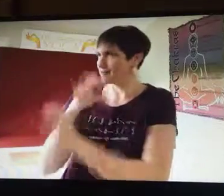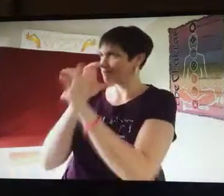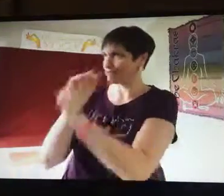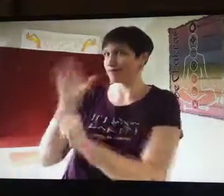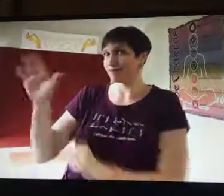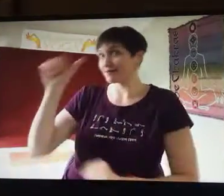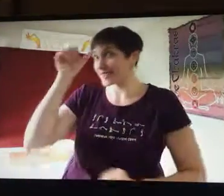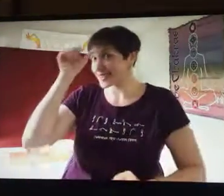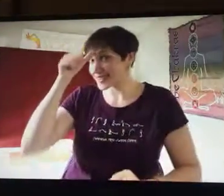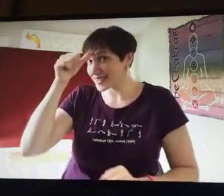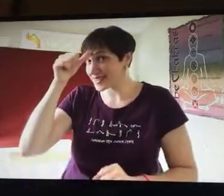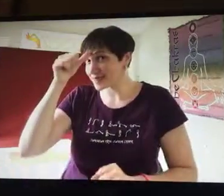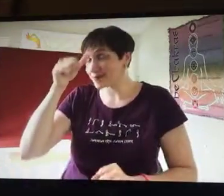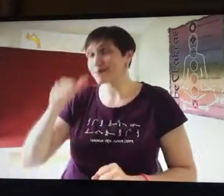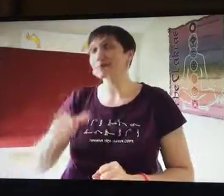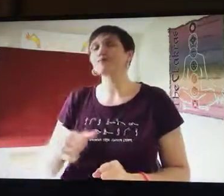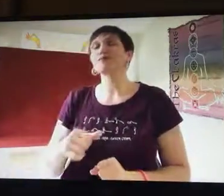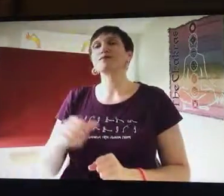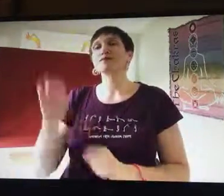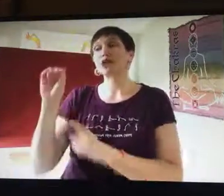Mudra, that is a fascinating in India.